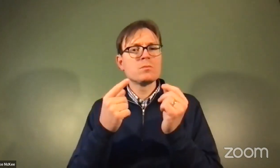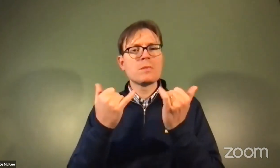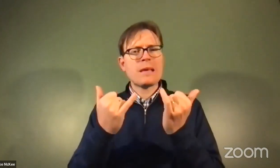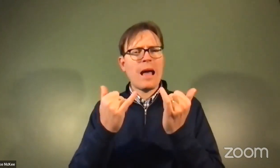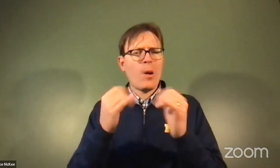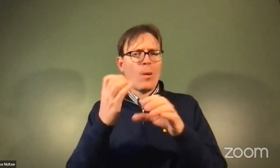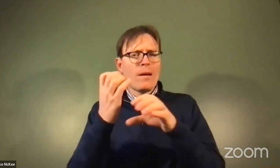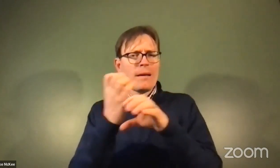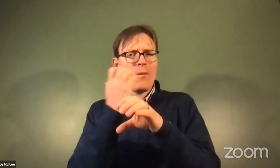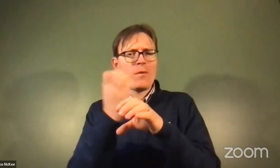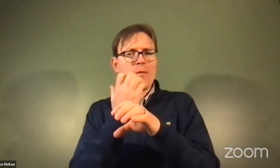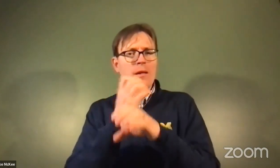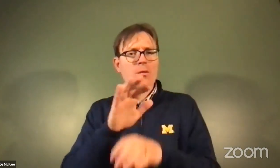doctors